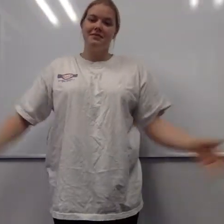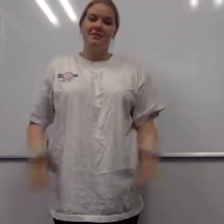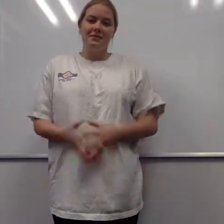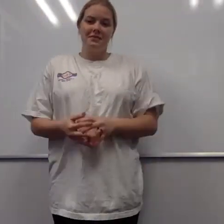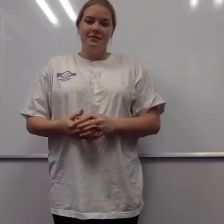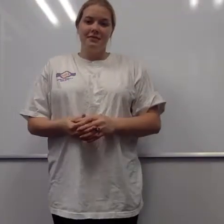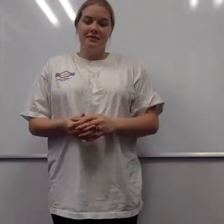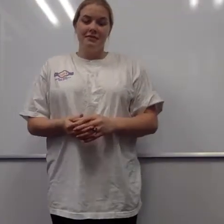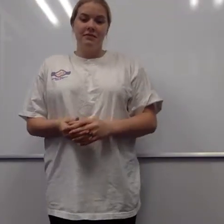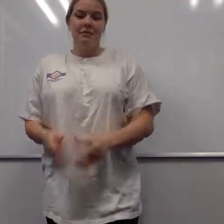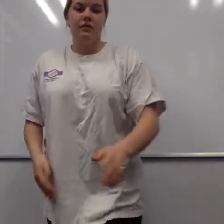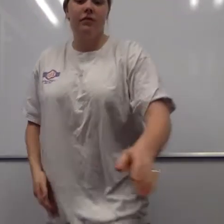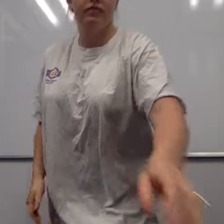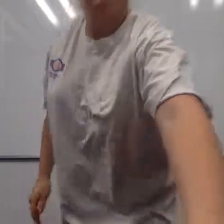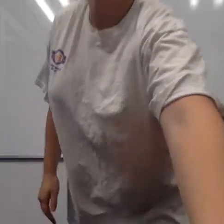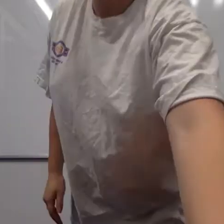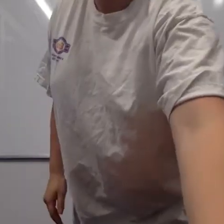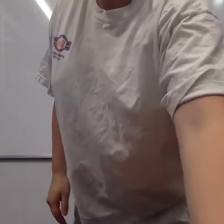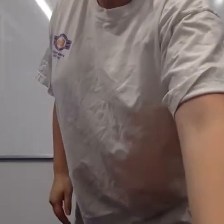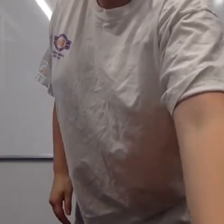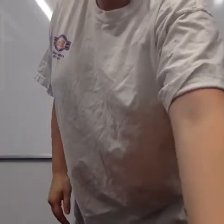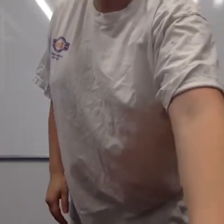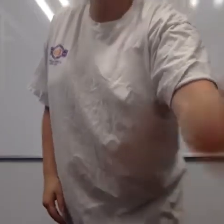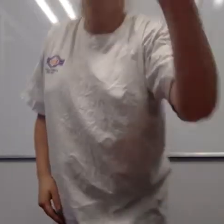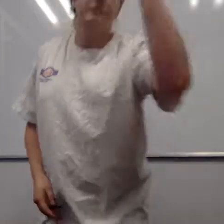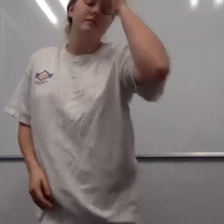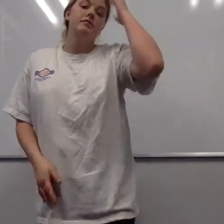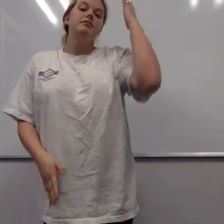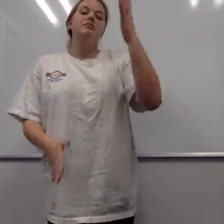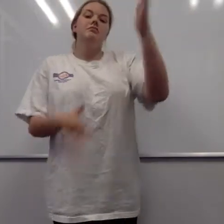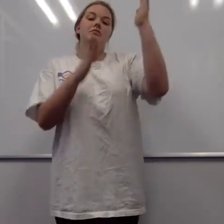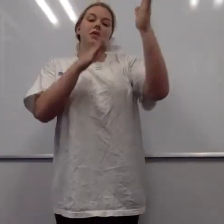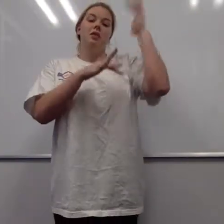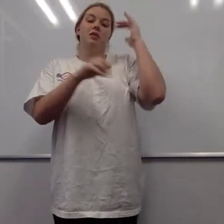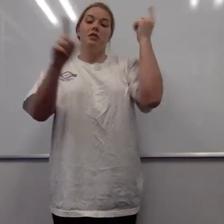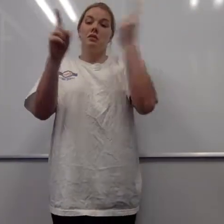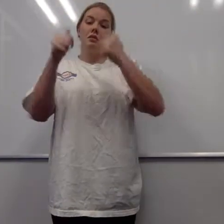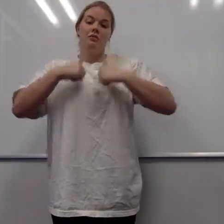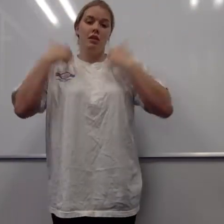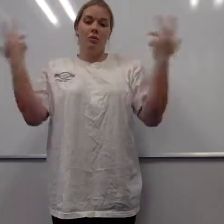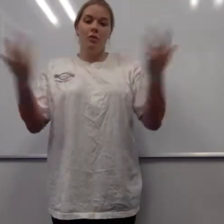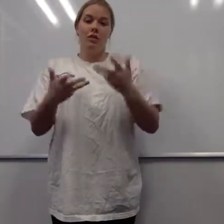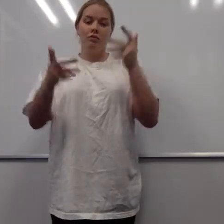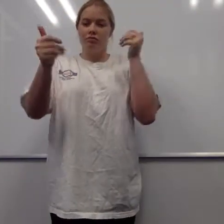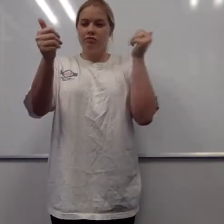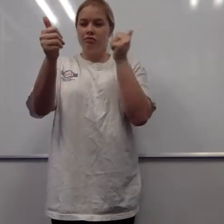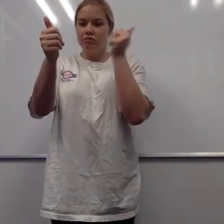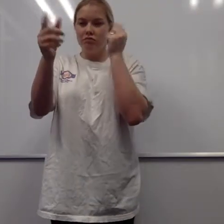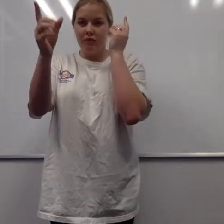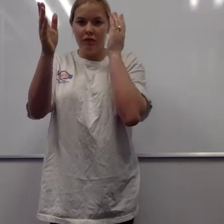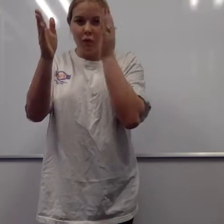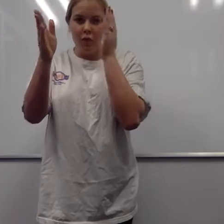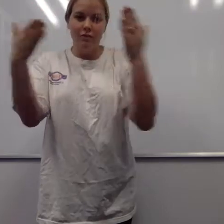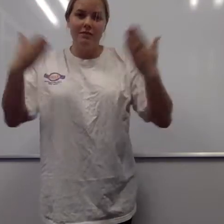I used to think the whole purpose of life was pursuing happiness. Everyone said the path to happiness